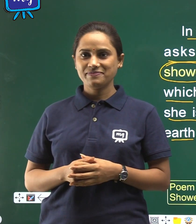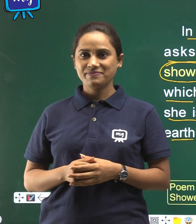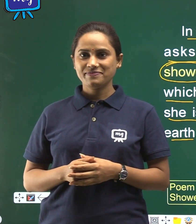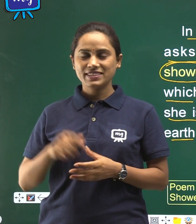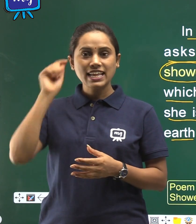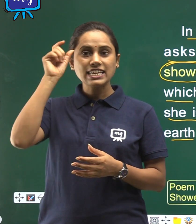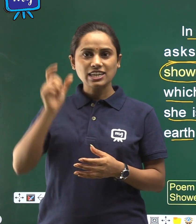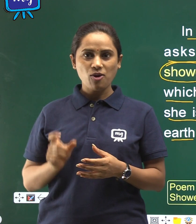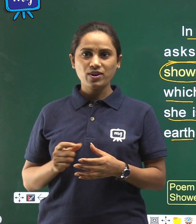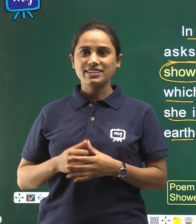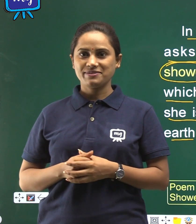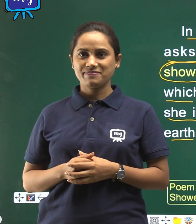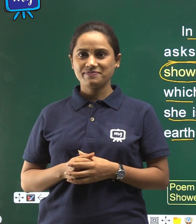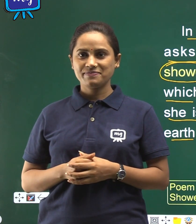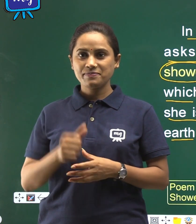shower,